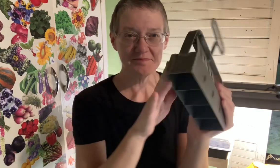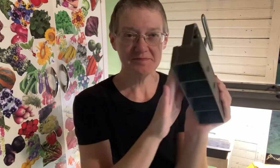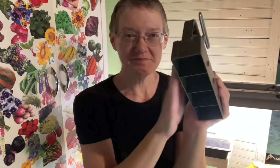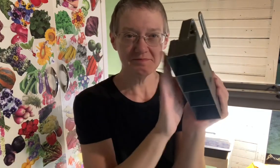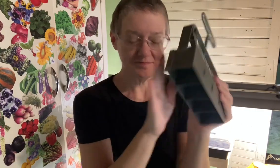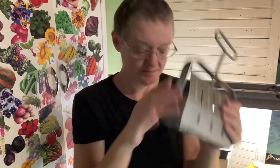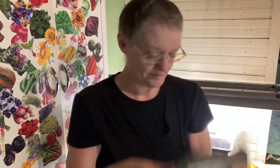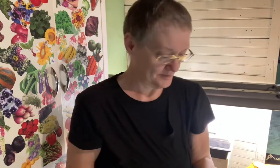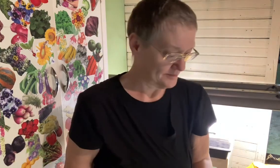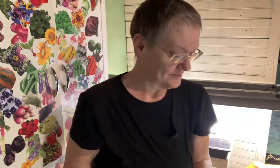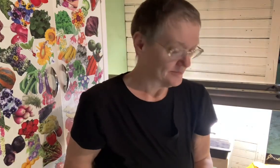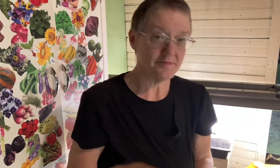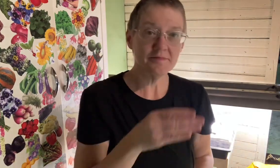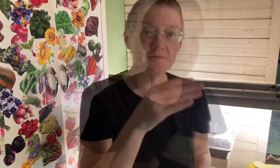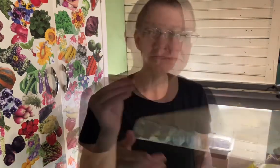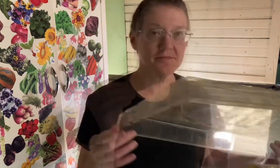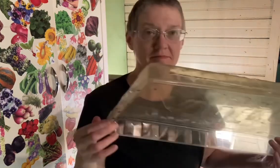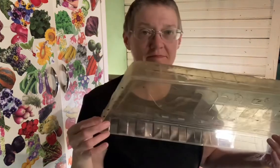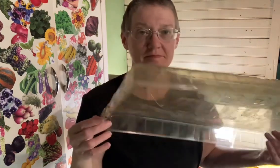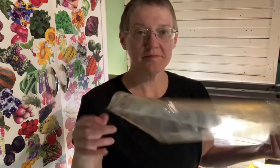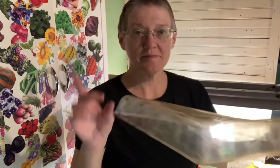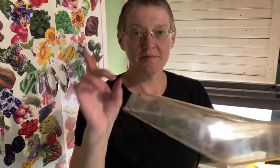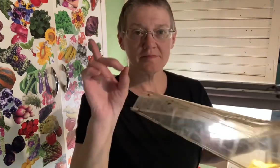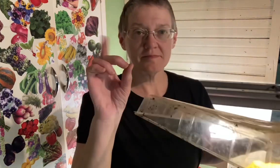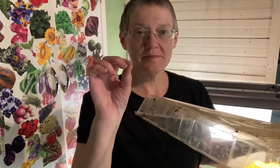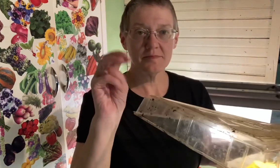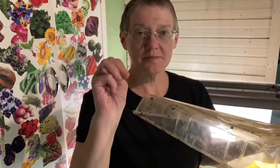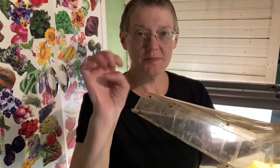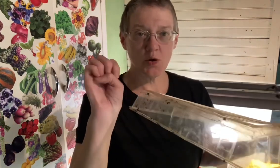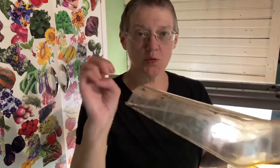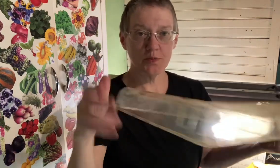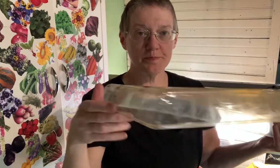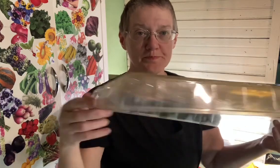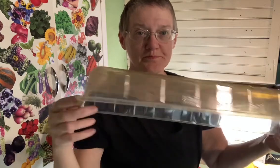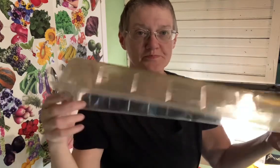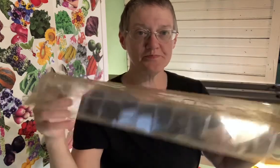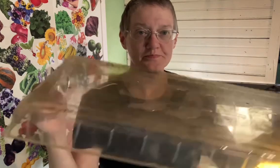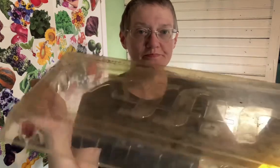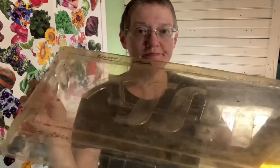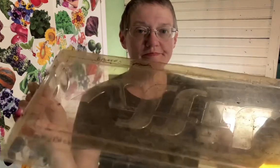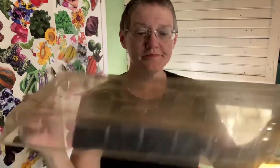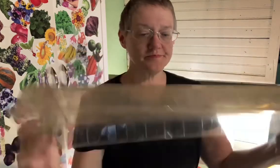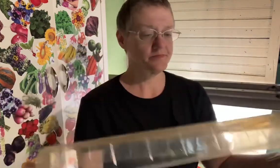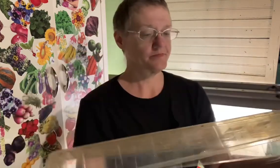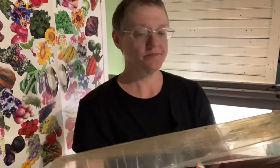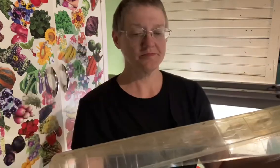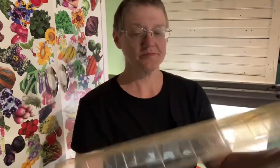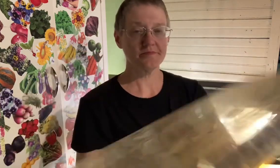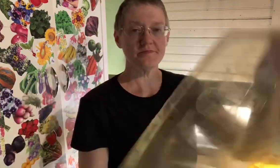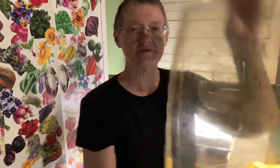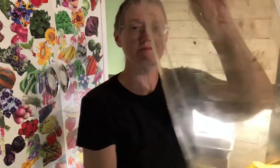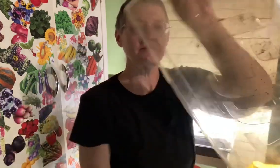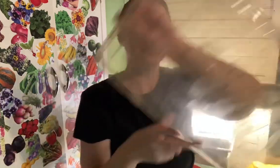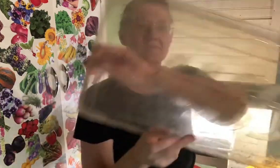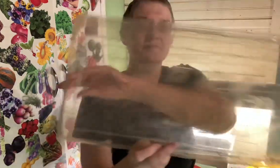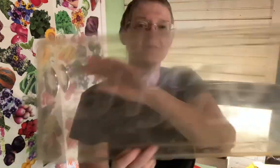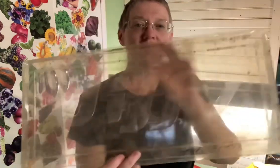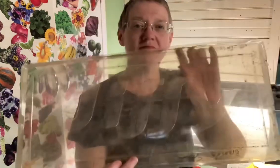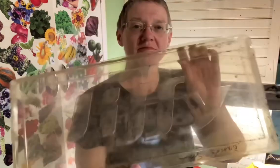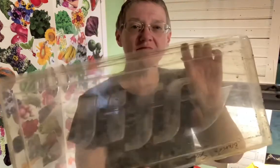And I'm going to cover it with a dome. a greenhouse dome. This is an